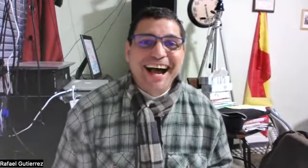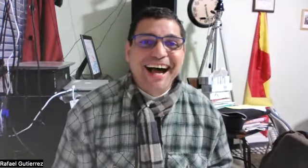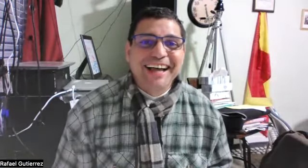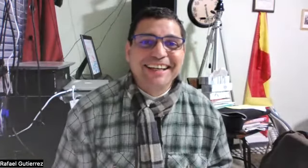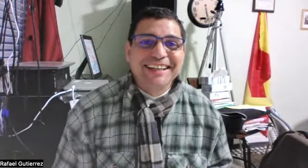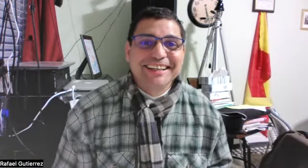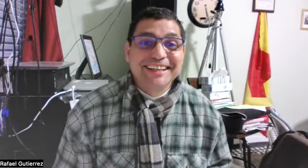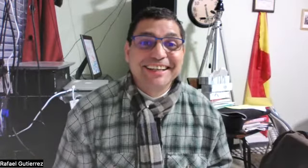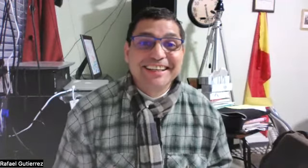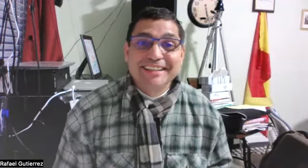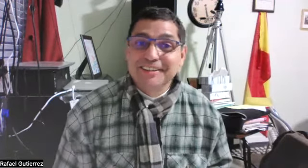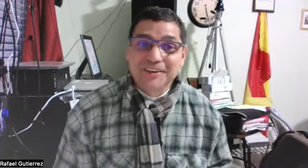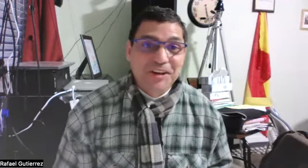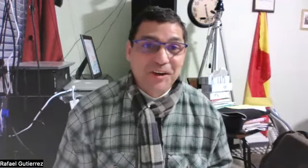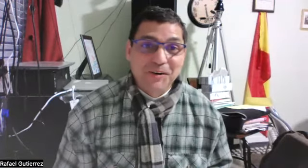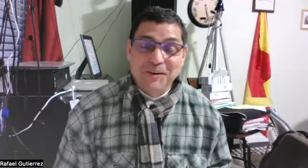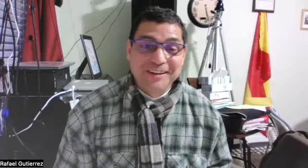I don't know.